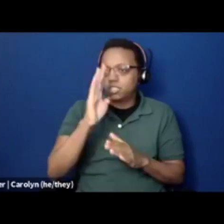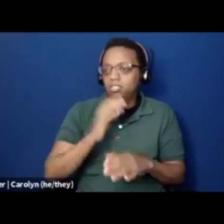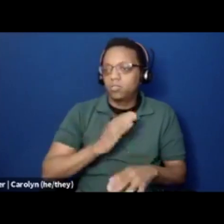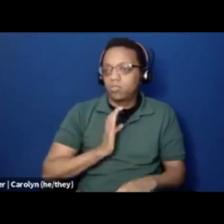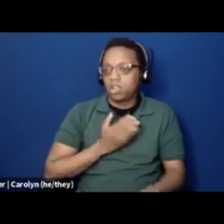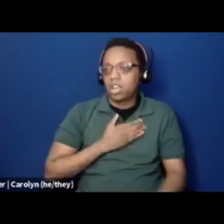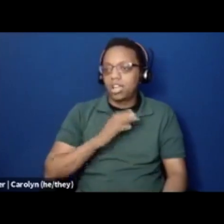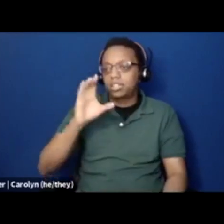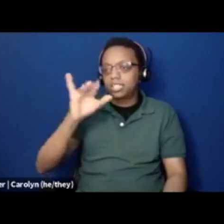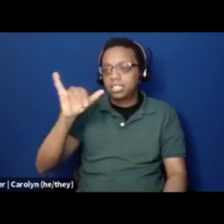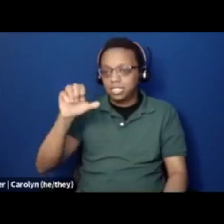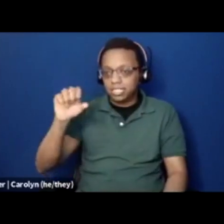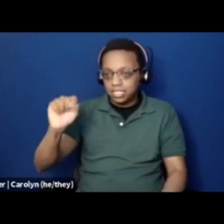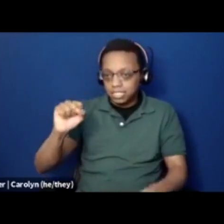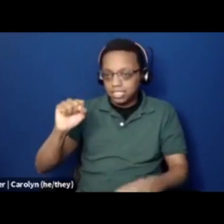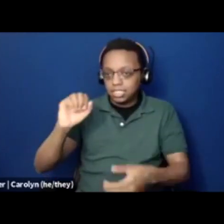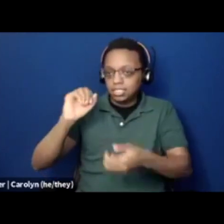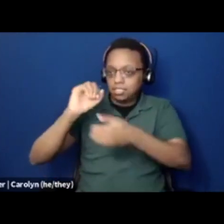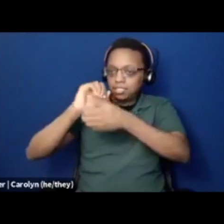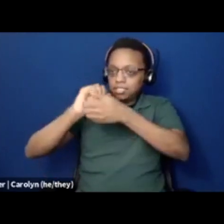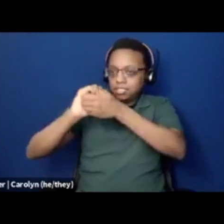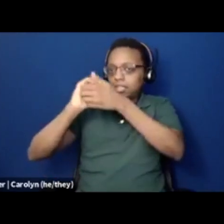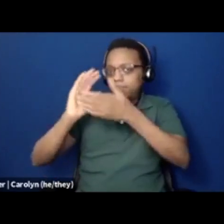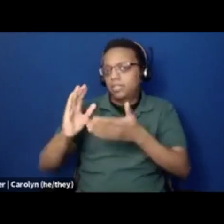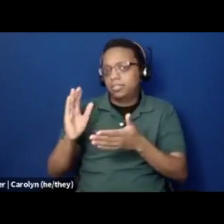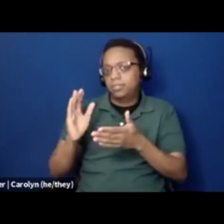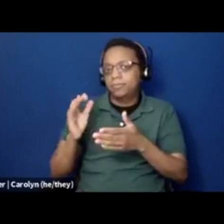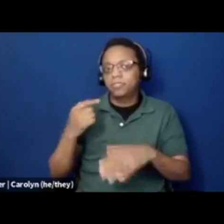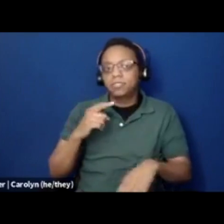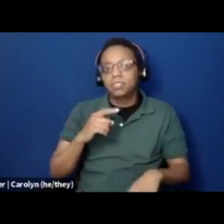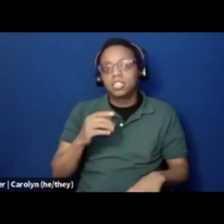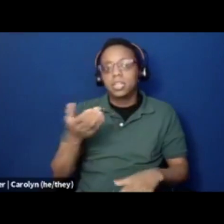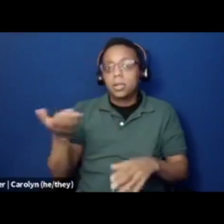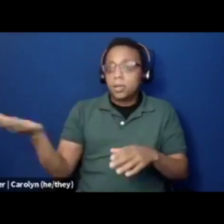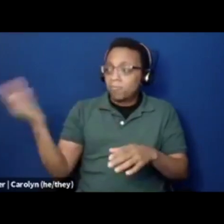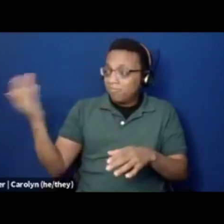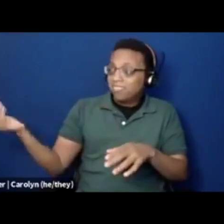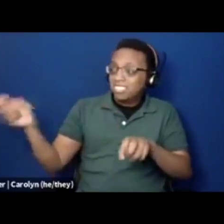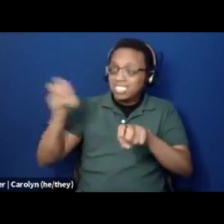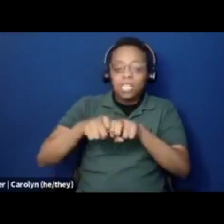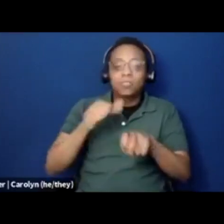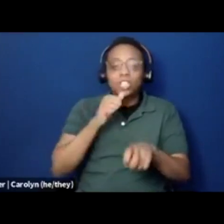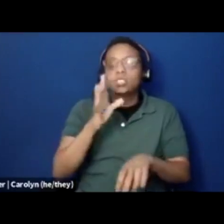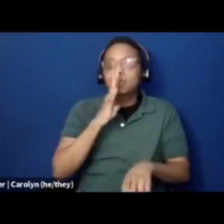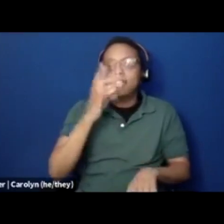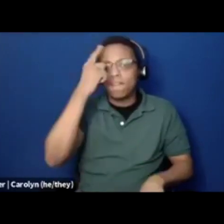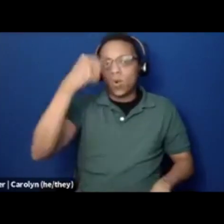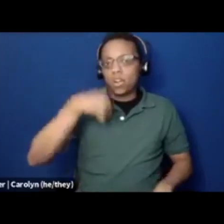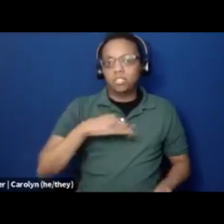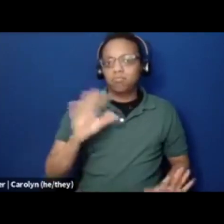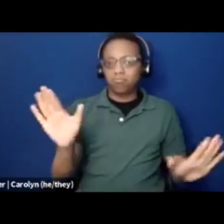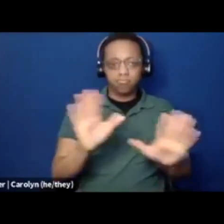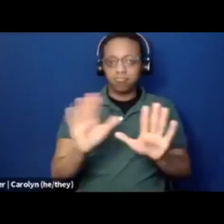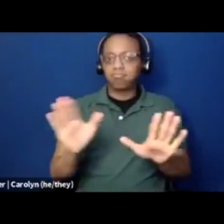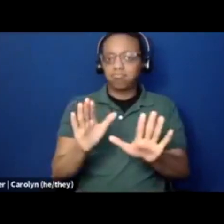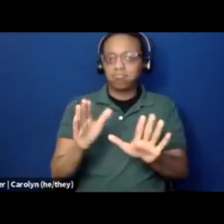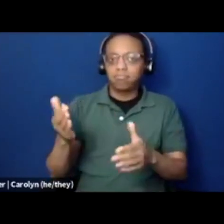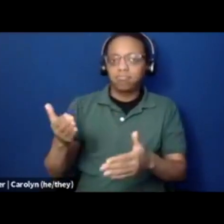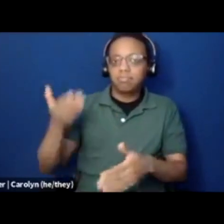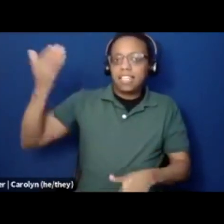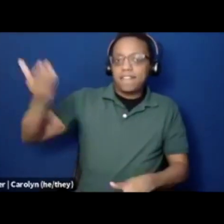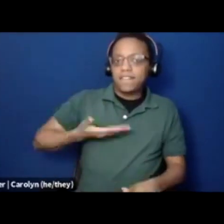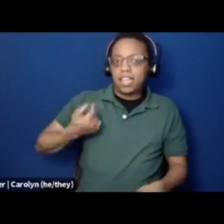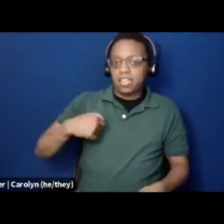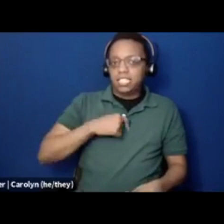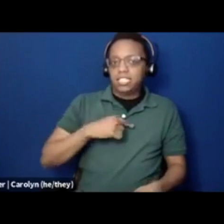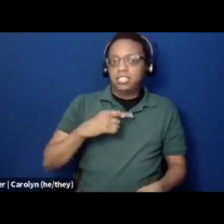the table. We do not need you to speak for us. We are not a community that is not capable